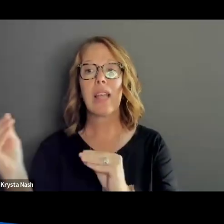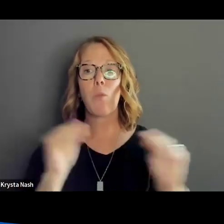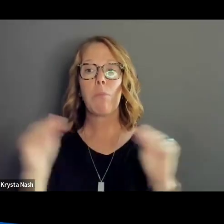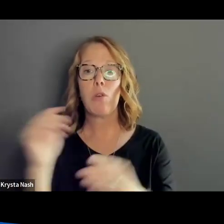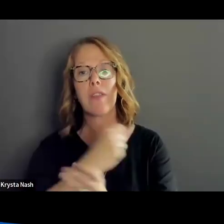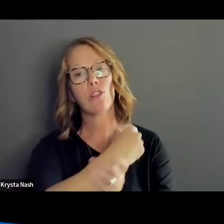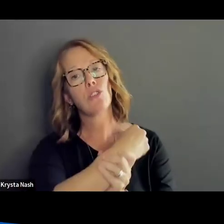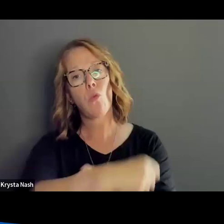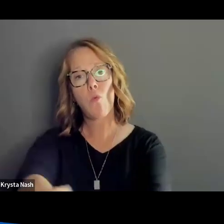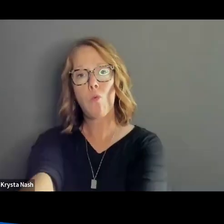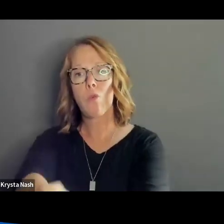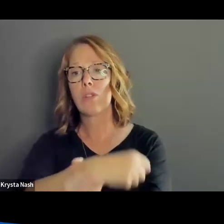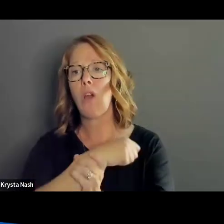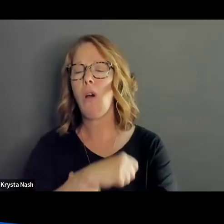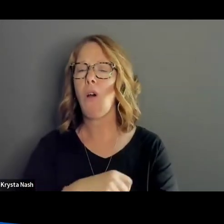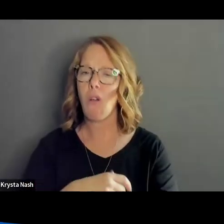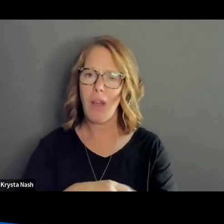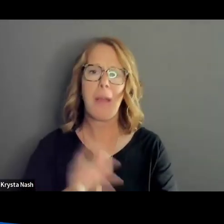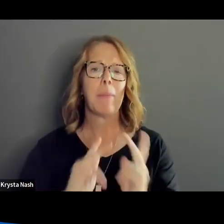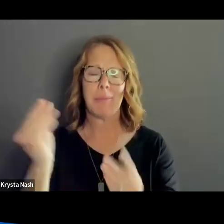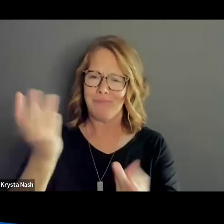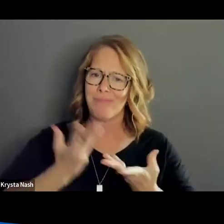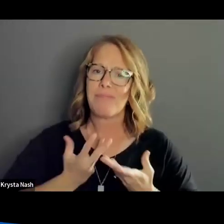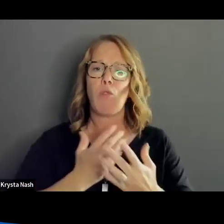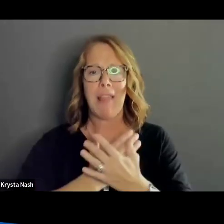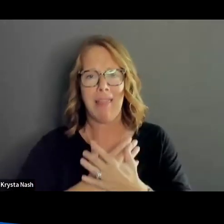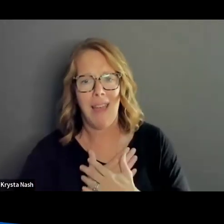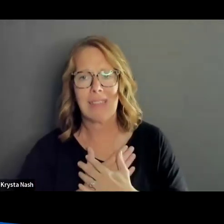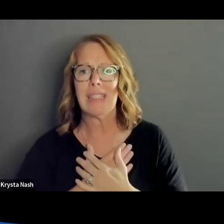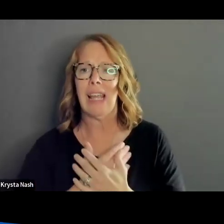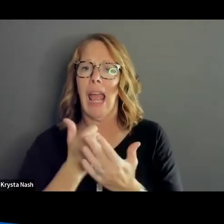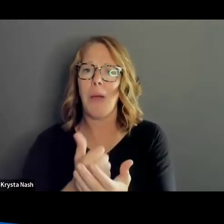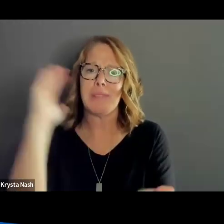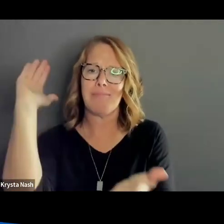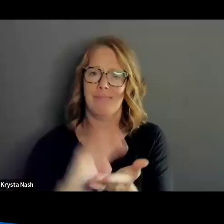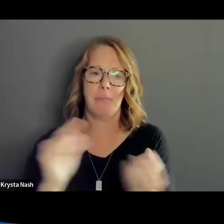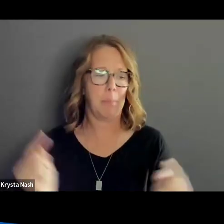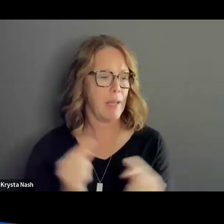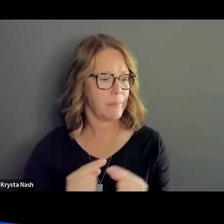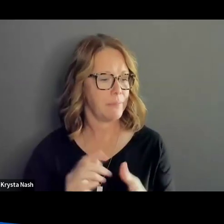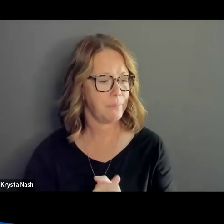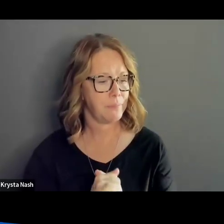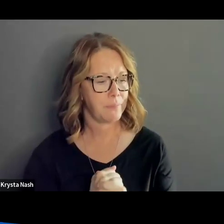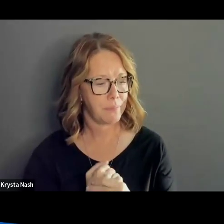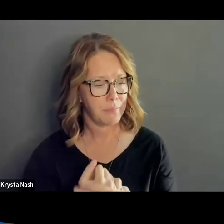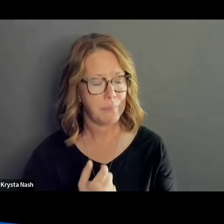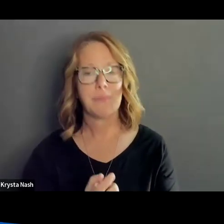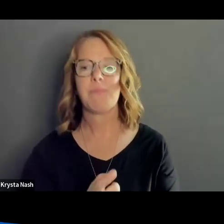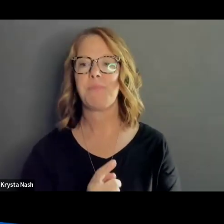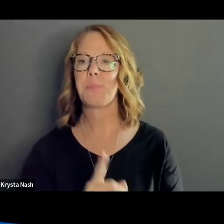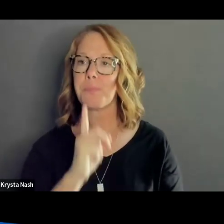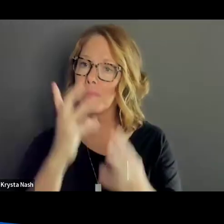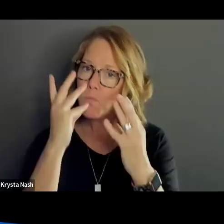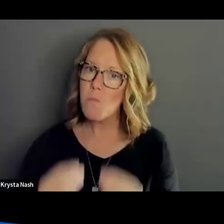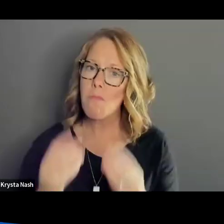oh, that people say that's just so relaxing and relieves a lot of that pain. So being very gentle is